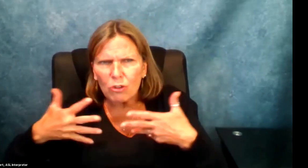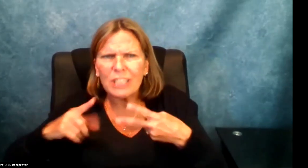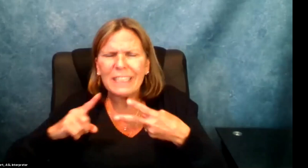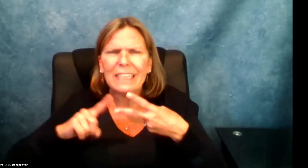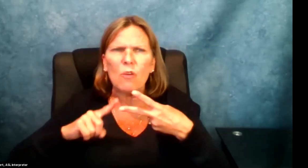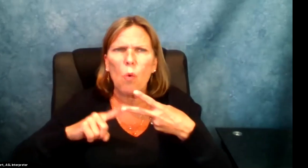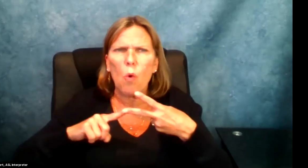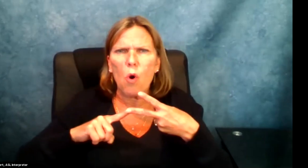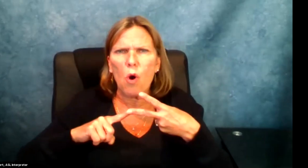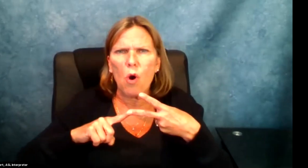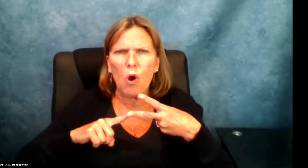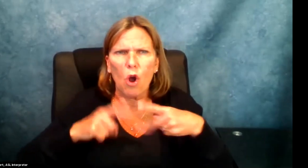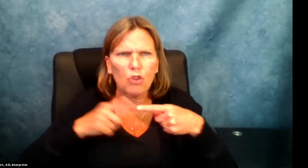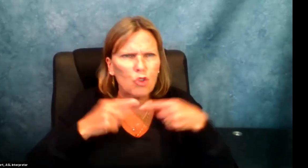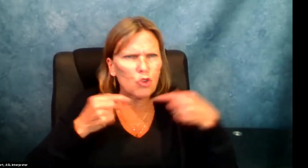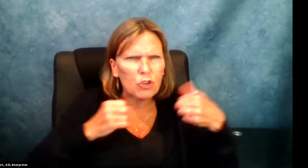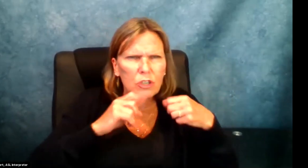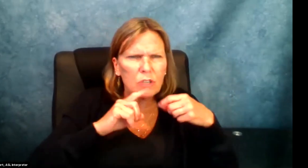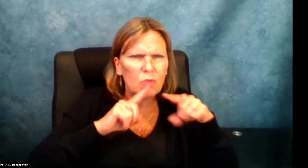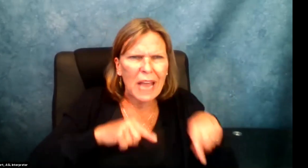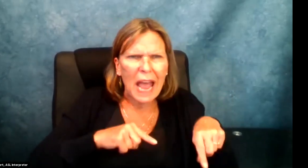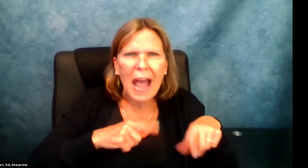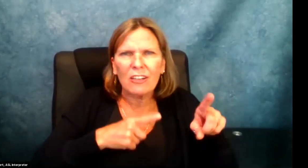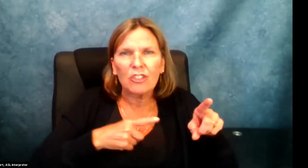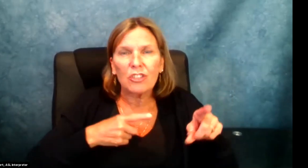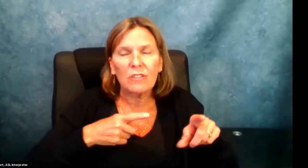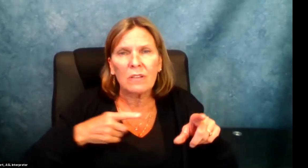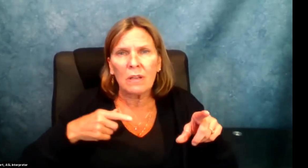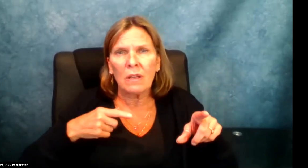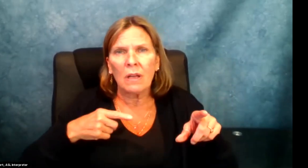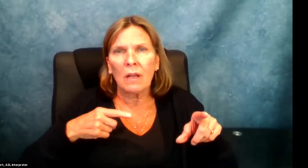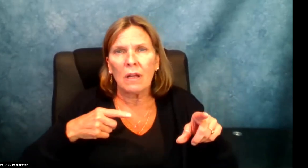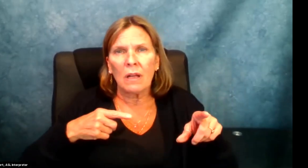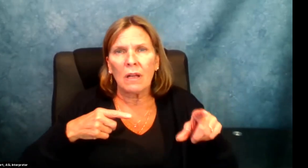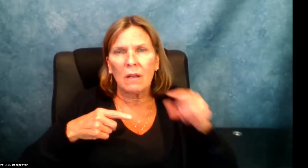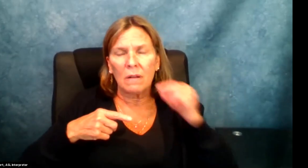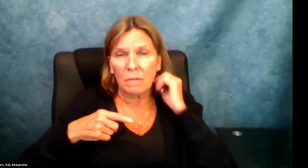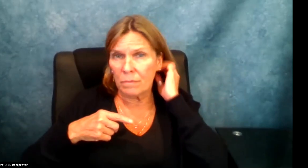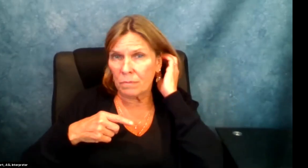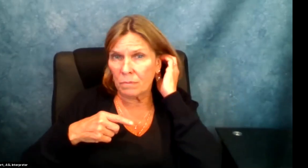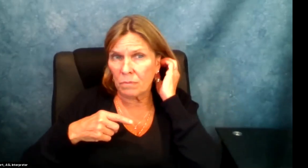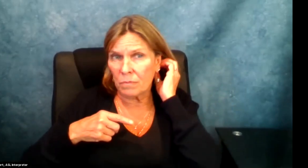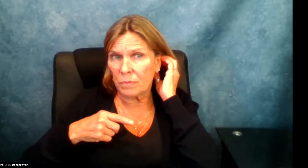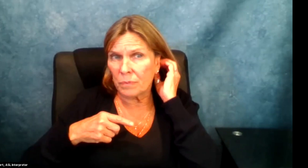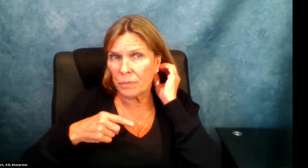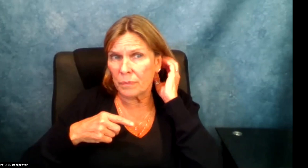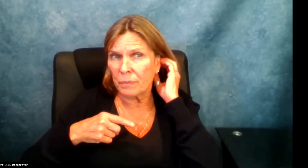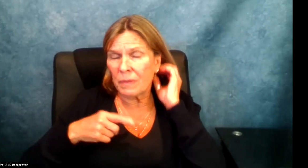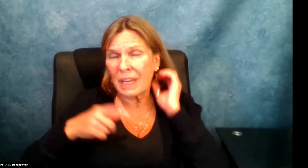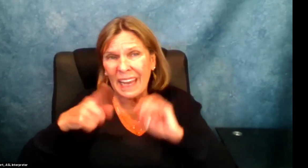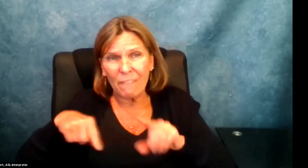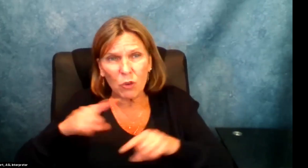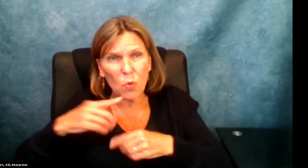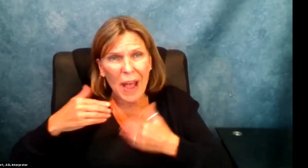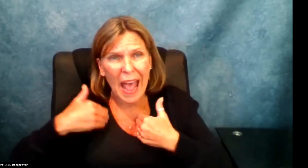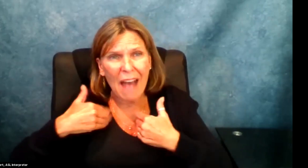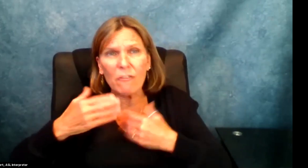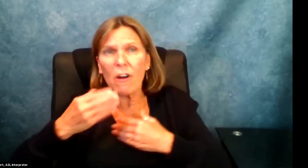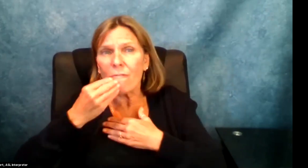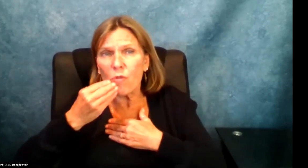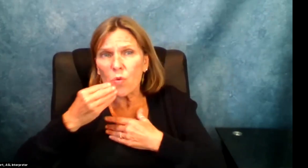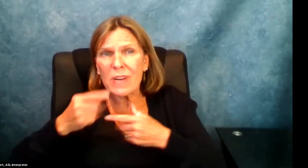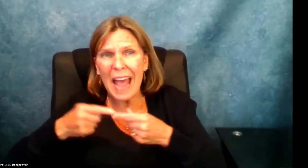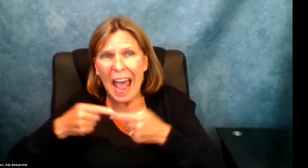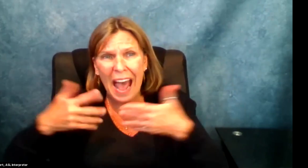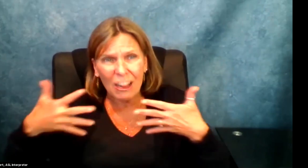phone today. And the recommendations are that if you have a food allergy, especially one that has the need for something like